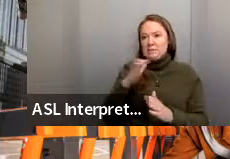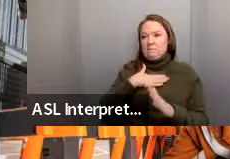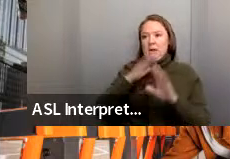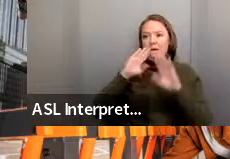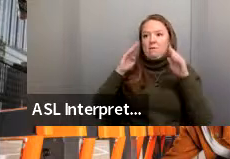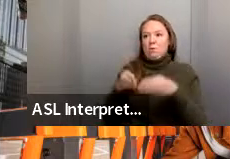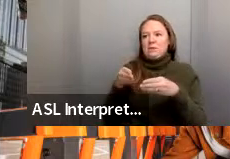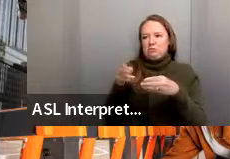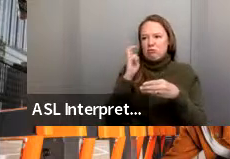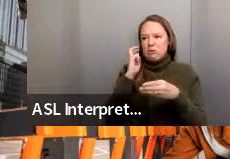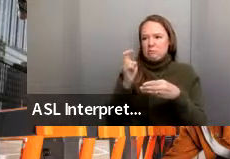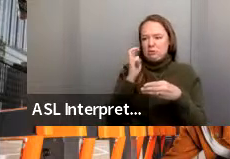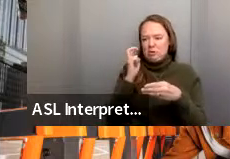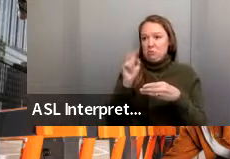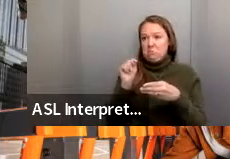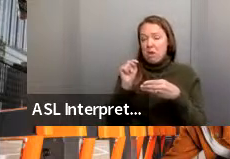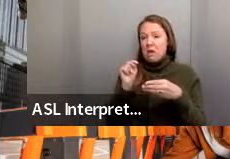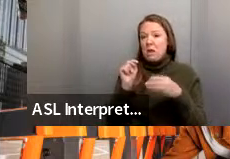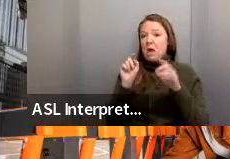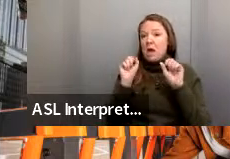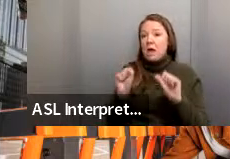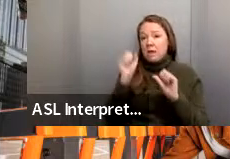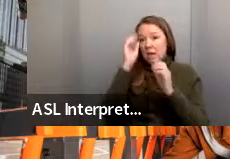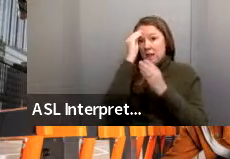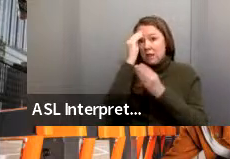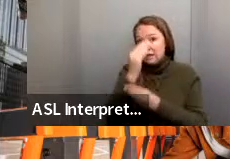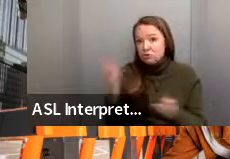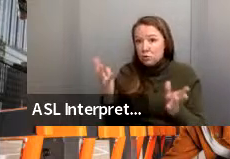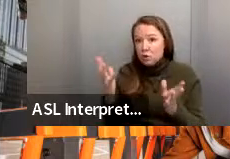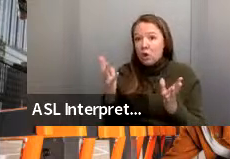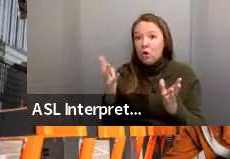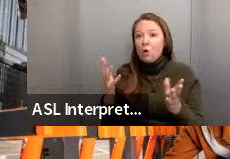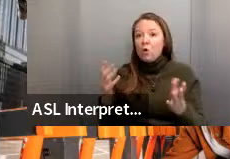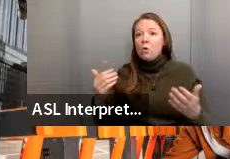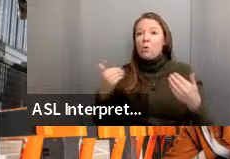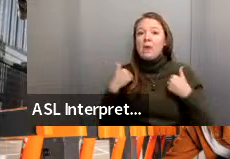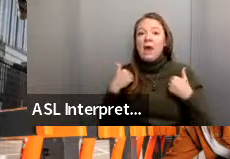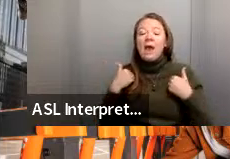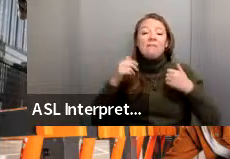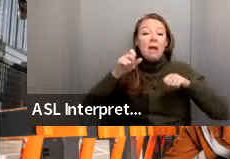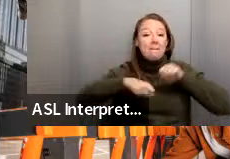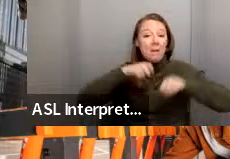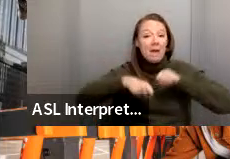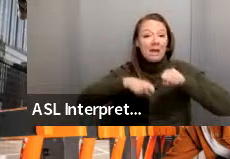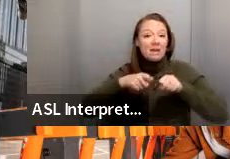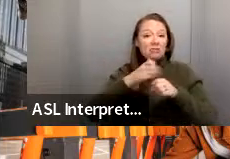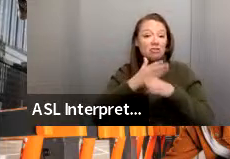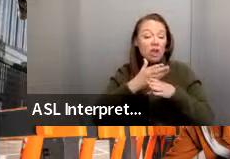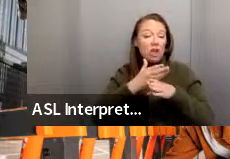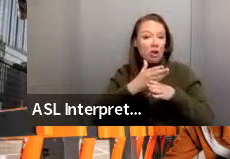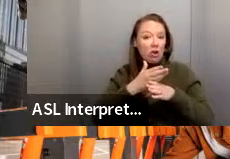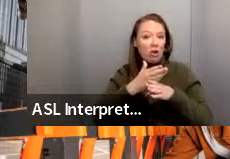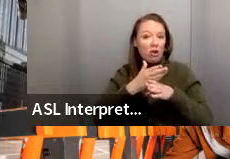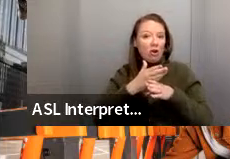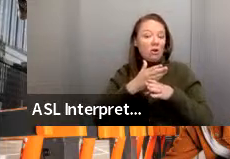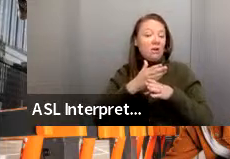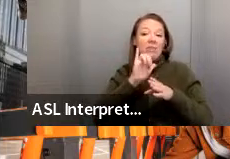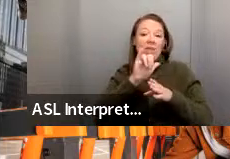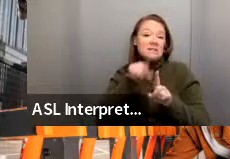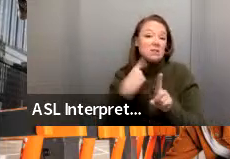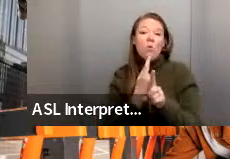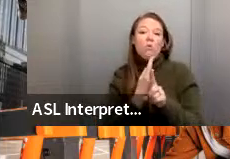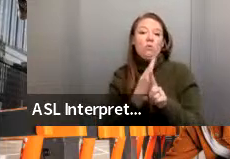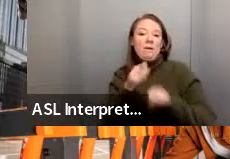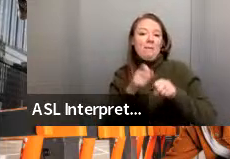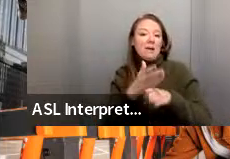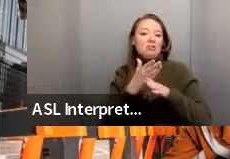but I can say that we do have a bike share that is the only bike share operating in